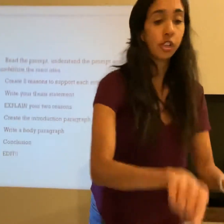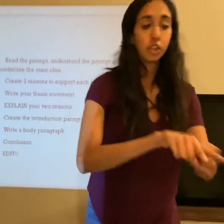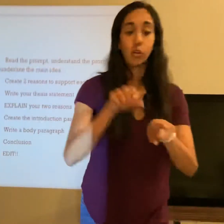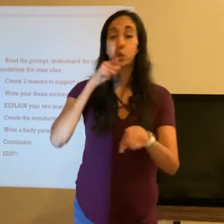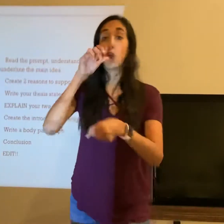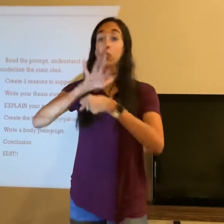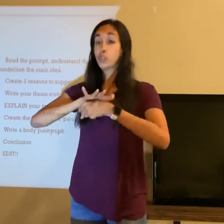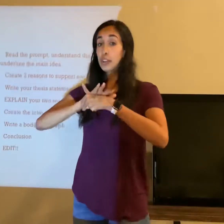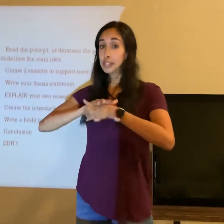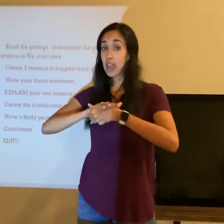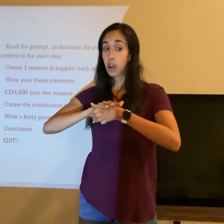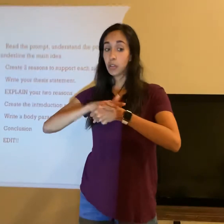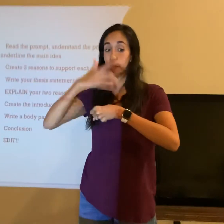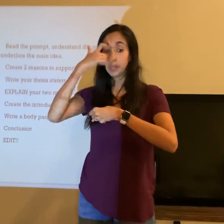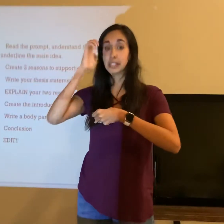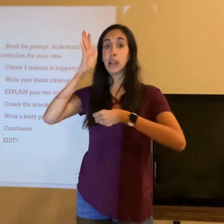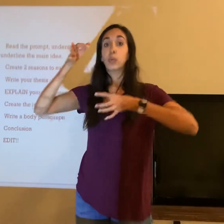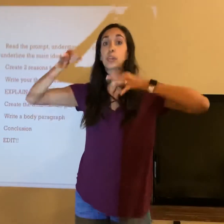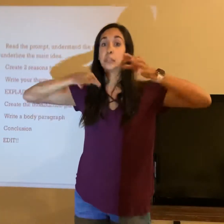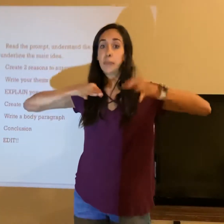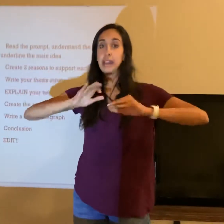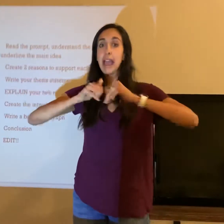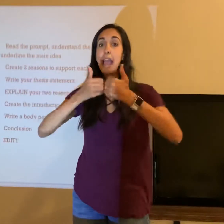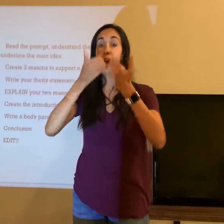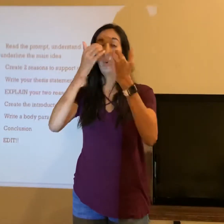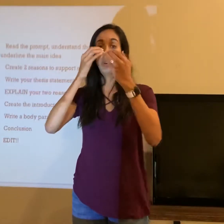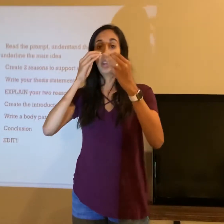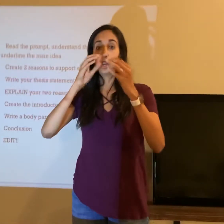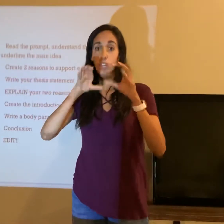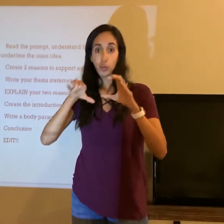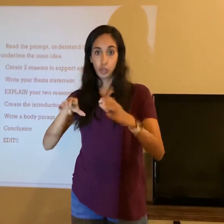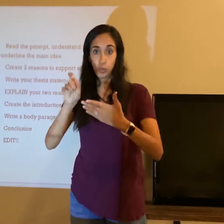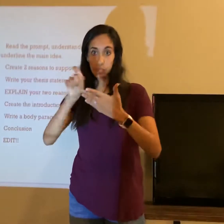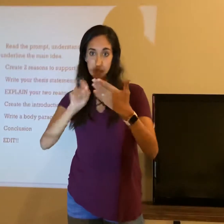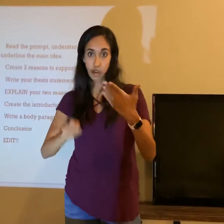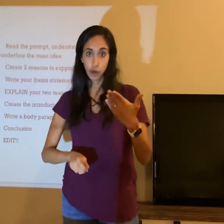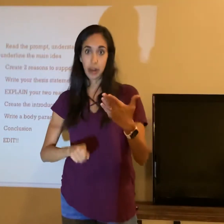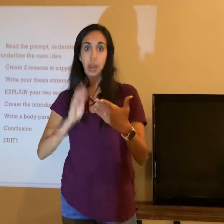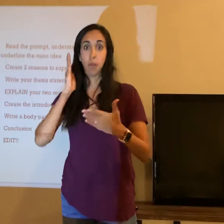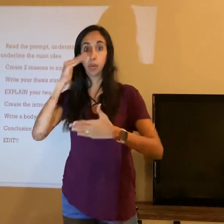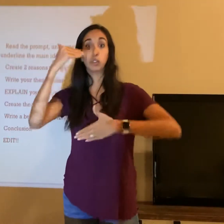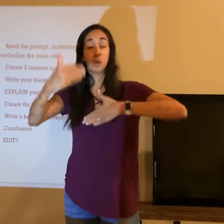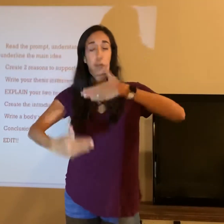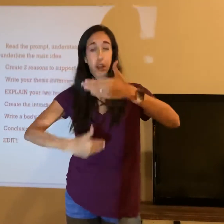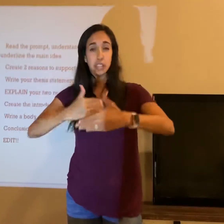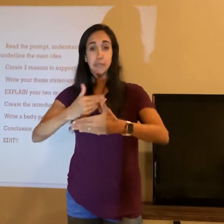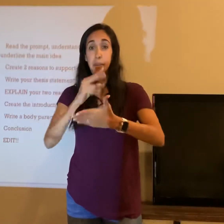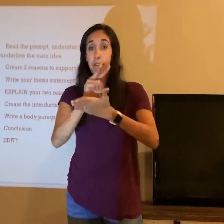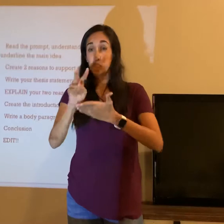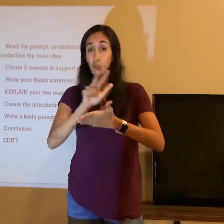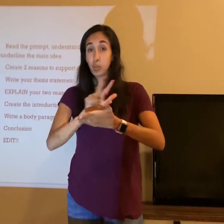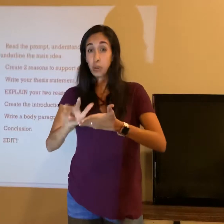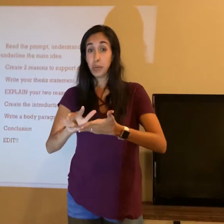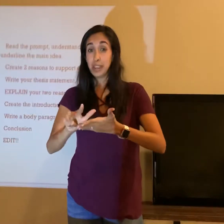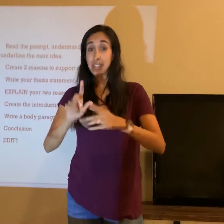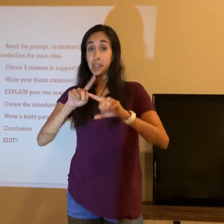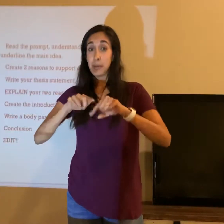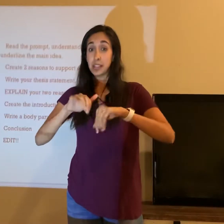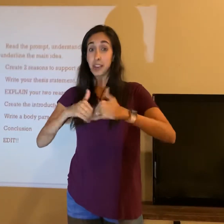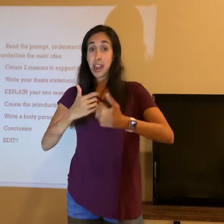Also, don't stress out because I will explain how you do this and how you write it, and we will do a process, maybe 2-3 weeks, depends on how